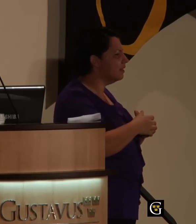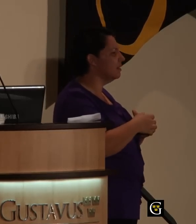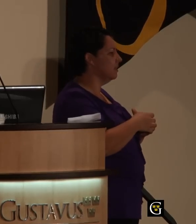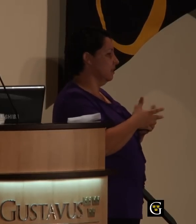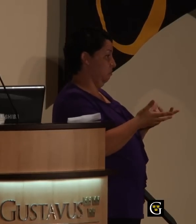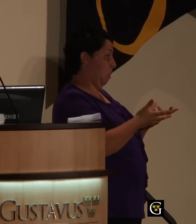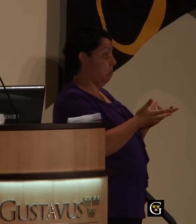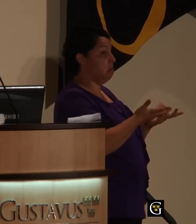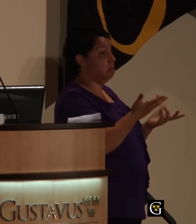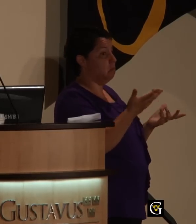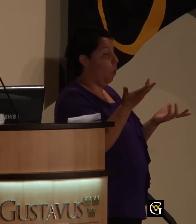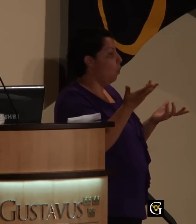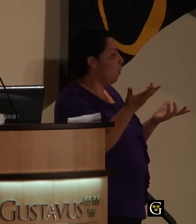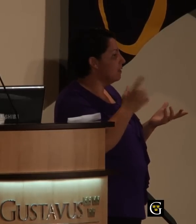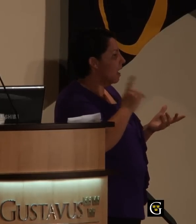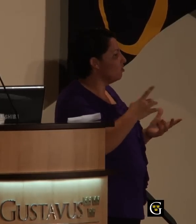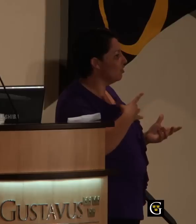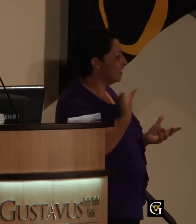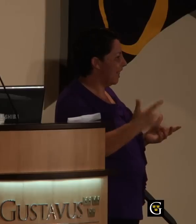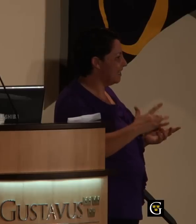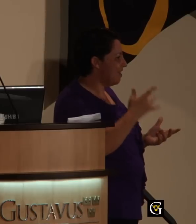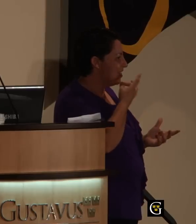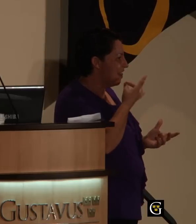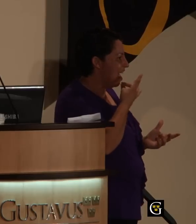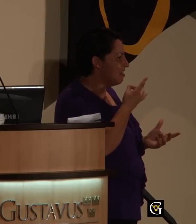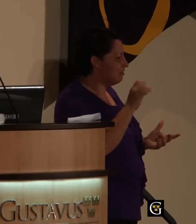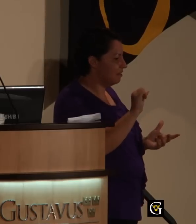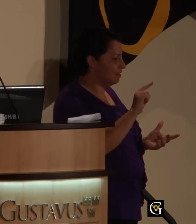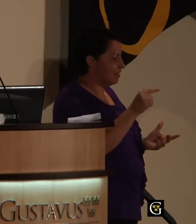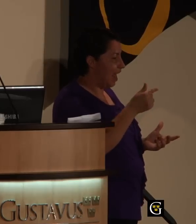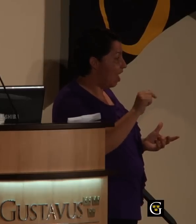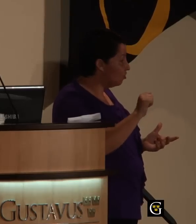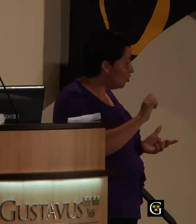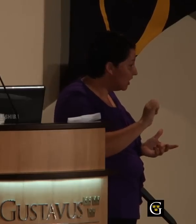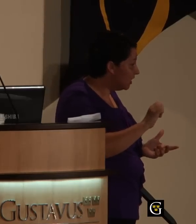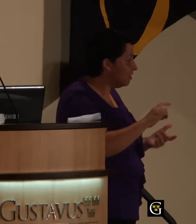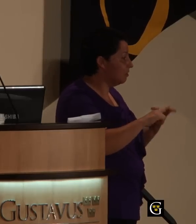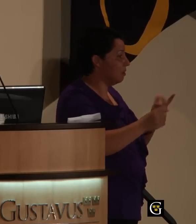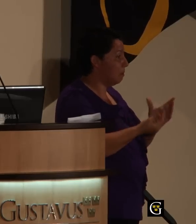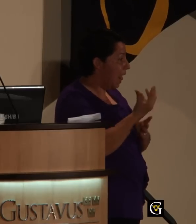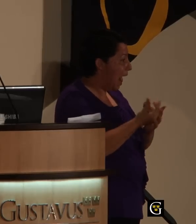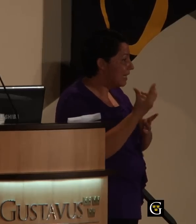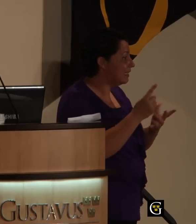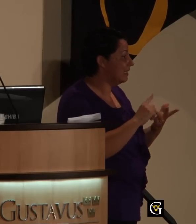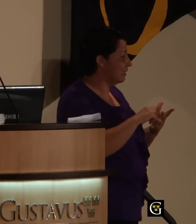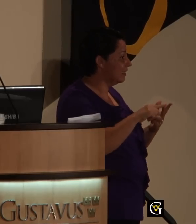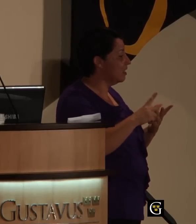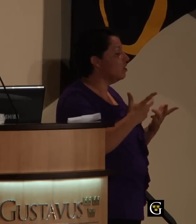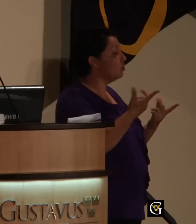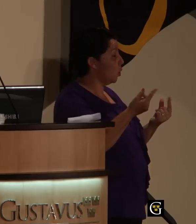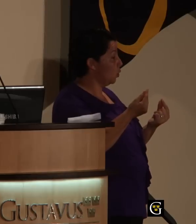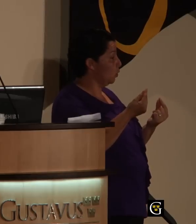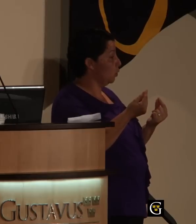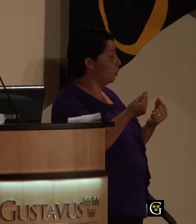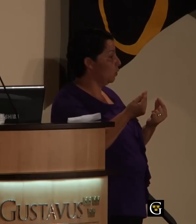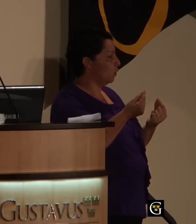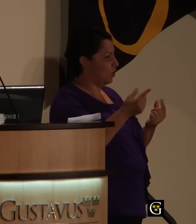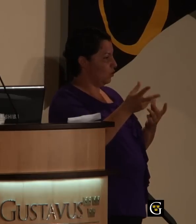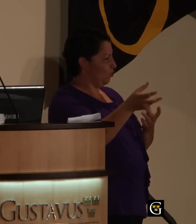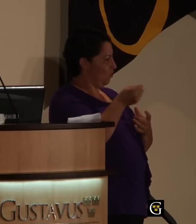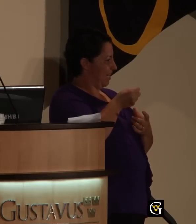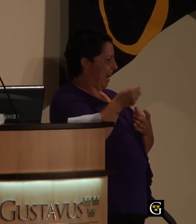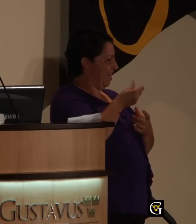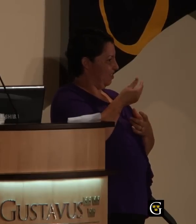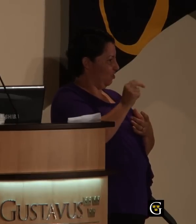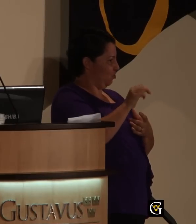plants, right? Algae, all sorts of plants. So what you do is you take the gene out of the plant, in